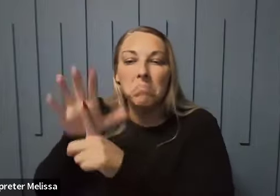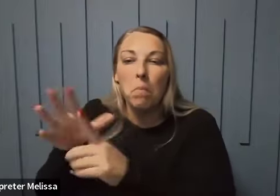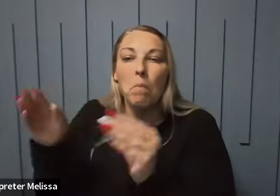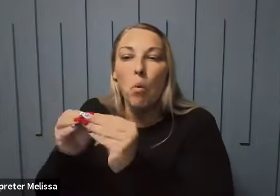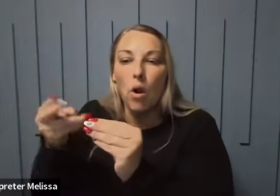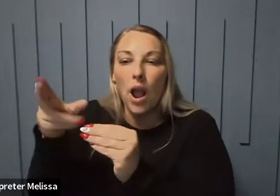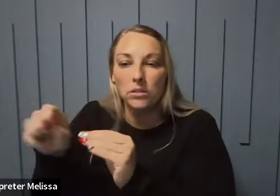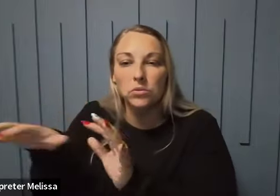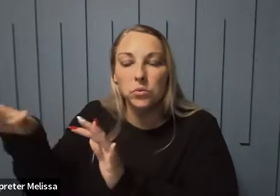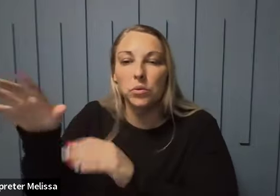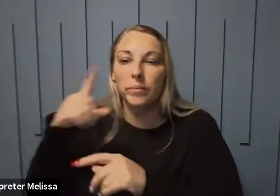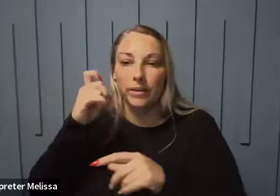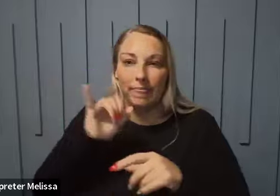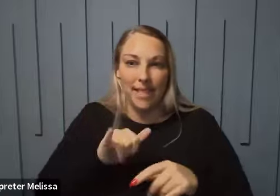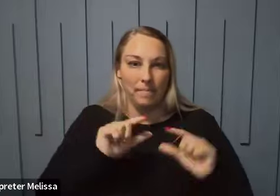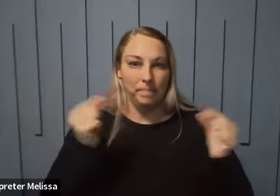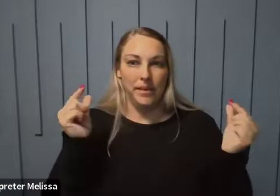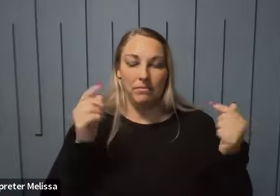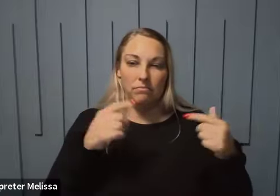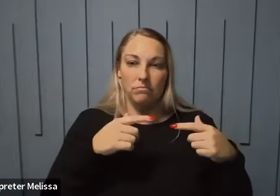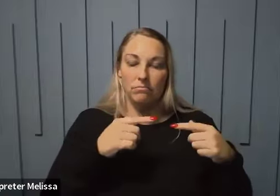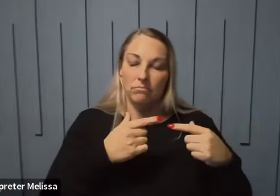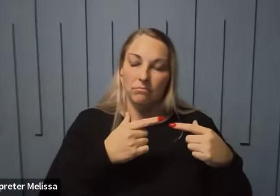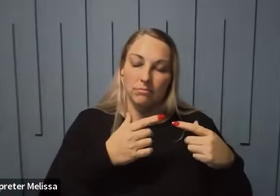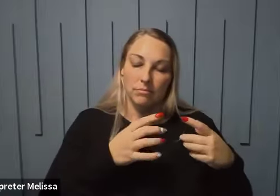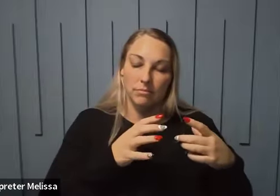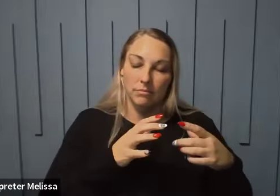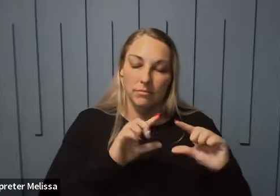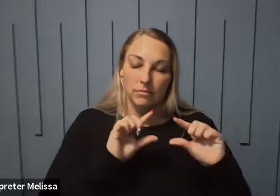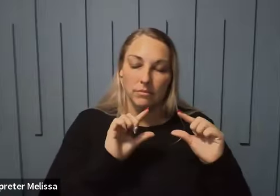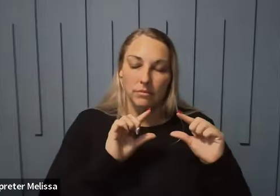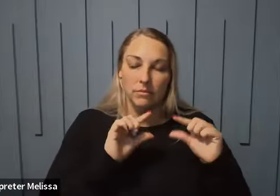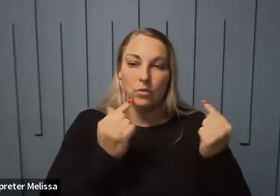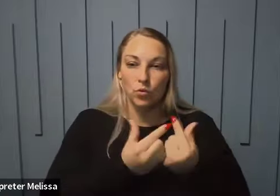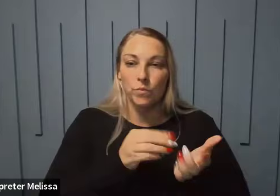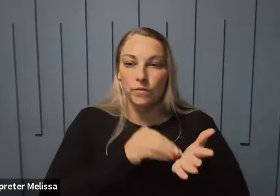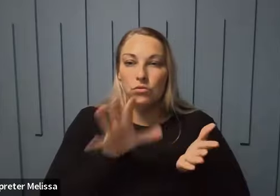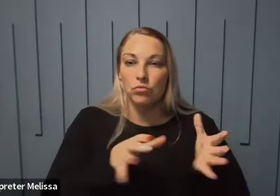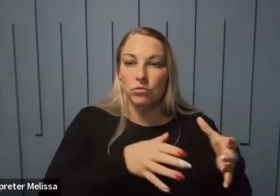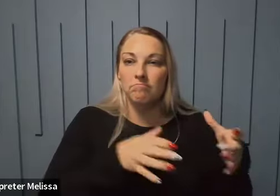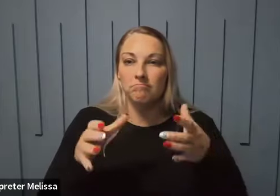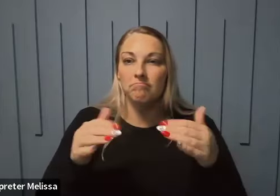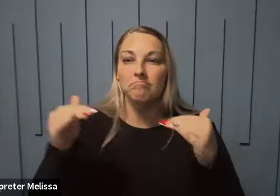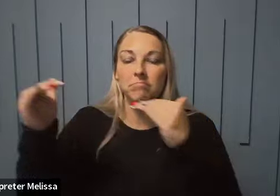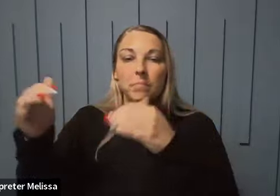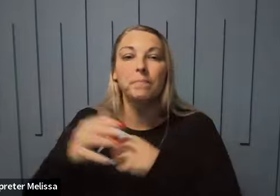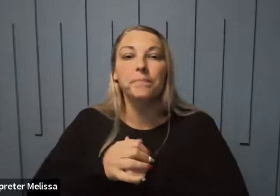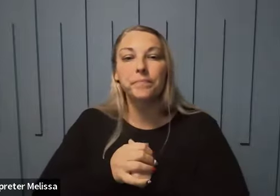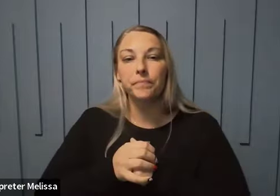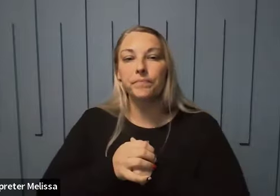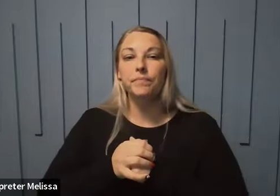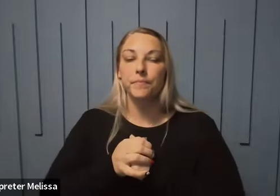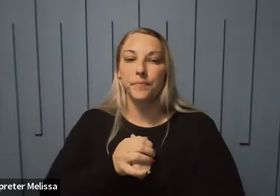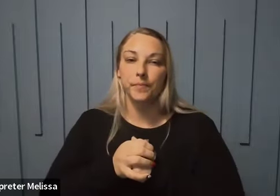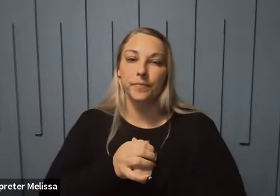This past school year, we had 58 students in elementary. Of those, there were 9 classrooms. 7